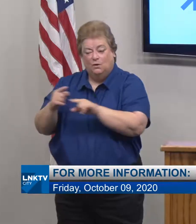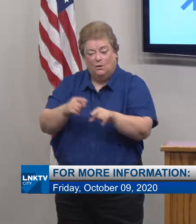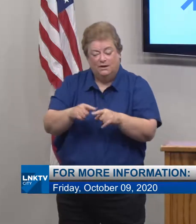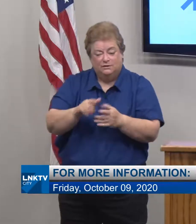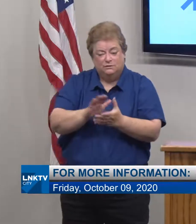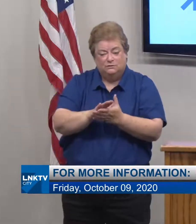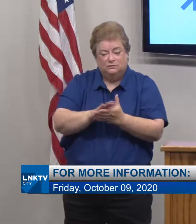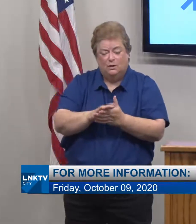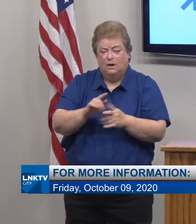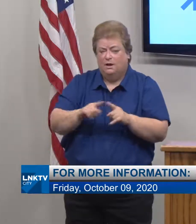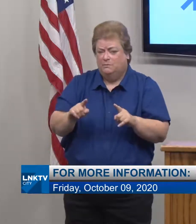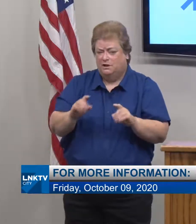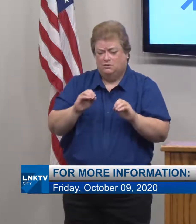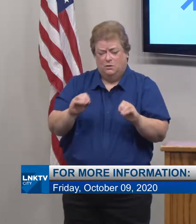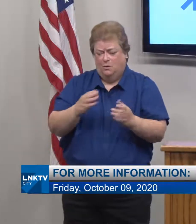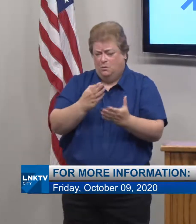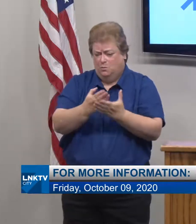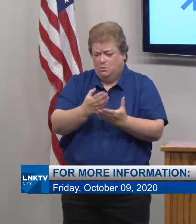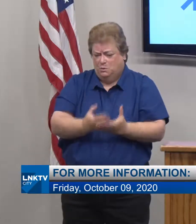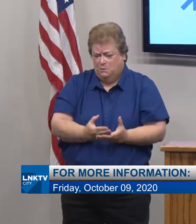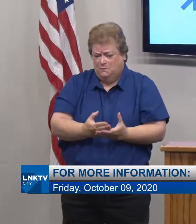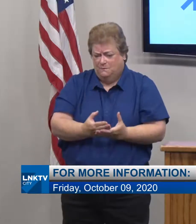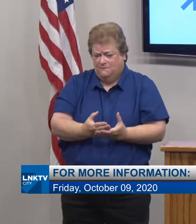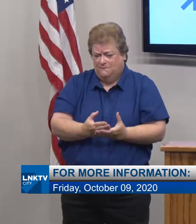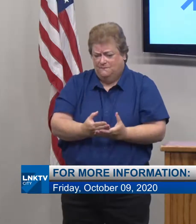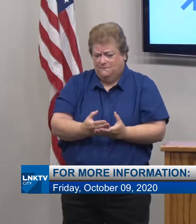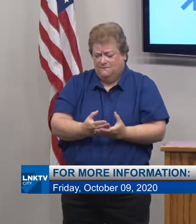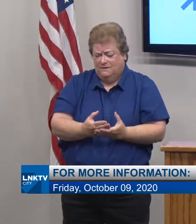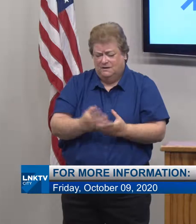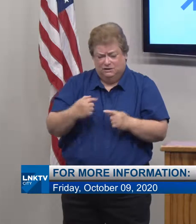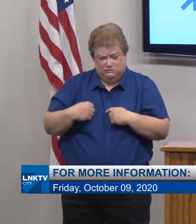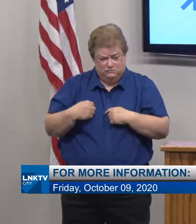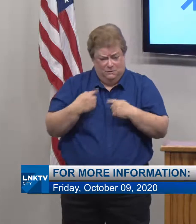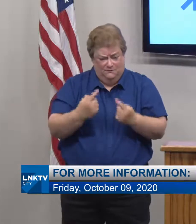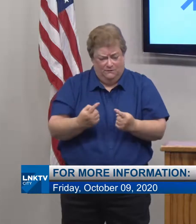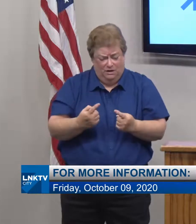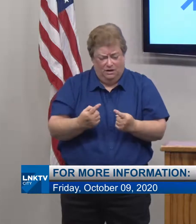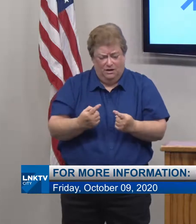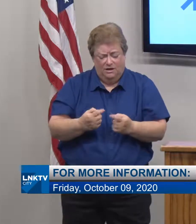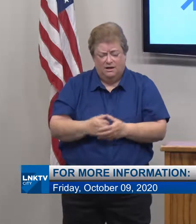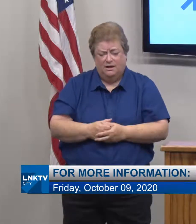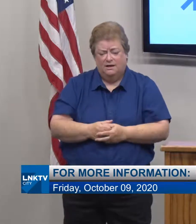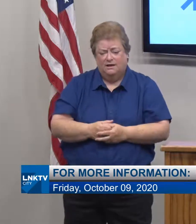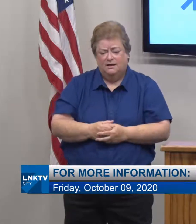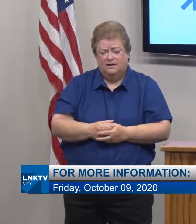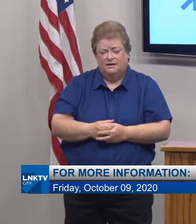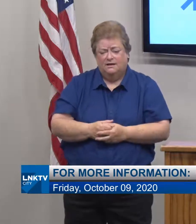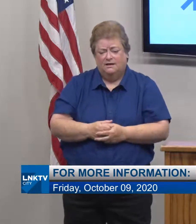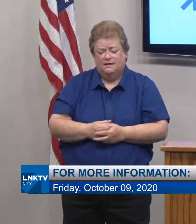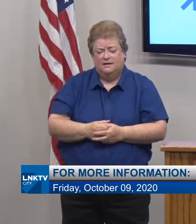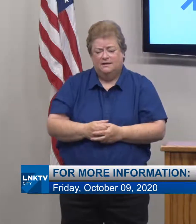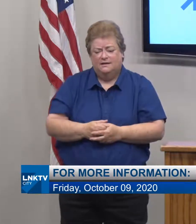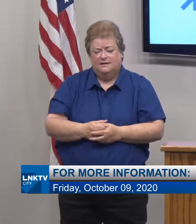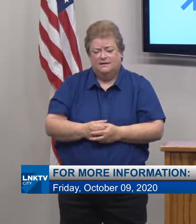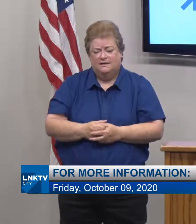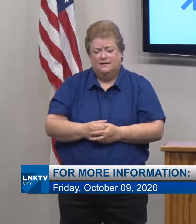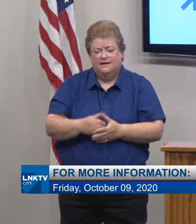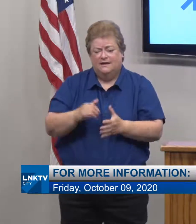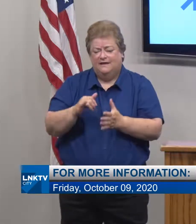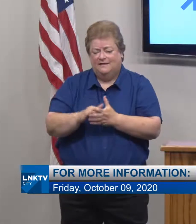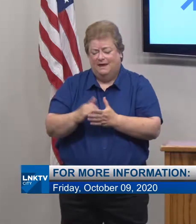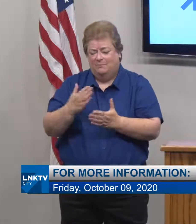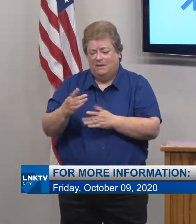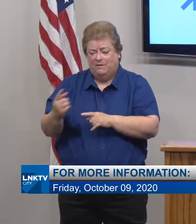in any case so far that, you know, whether they know they have or not, that they've infected someone